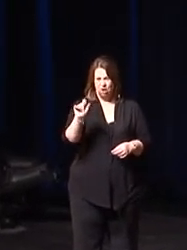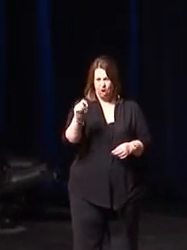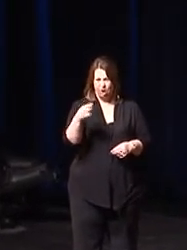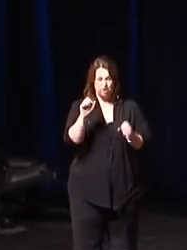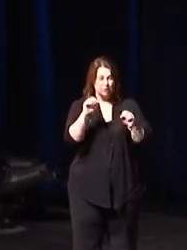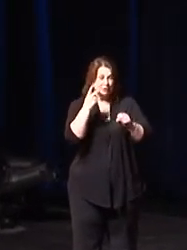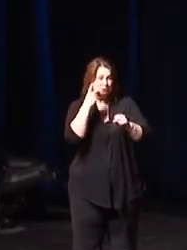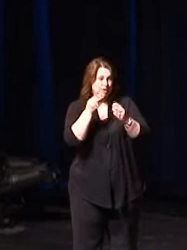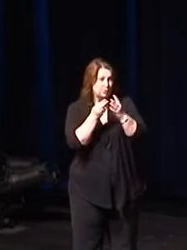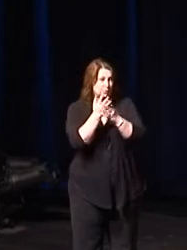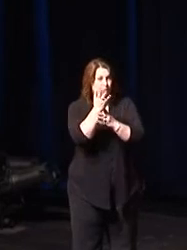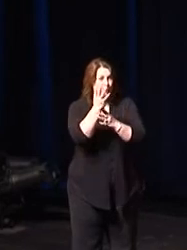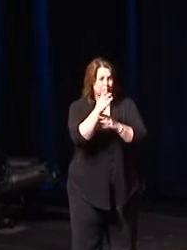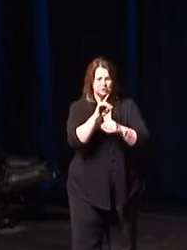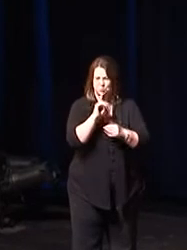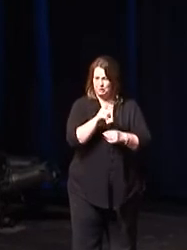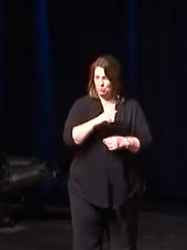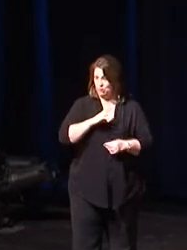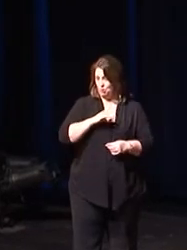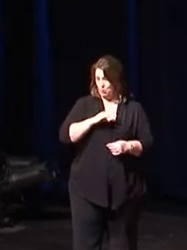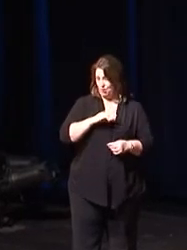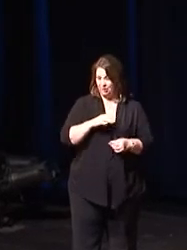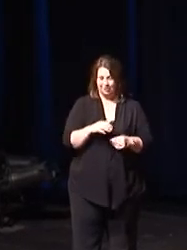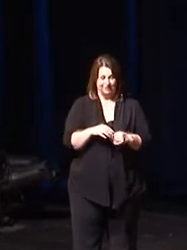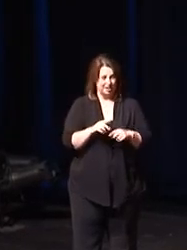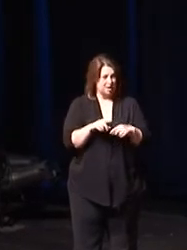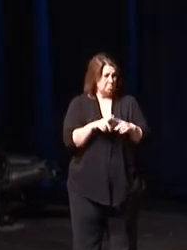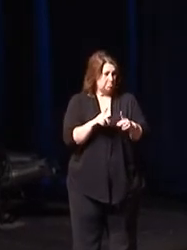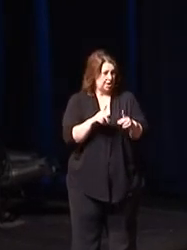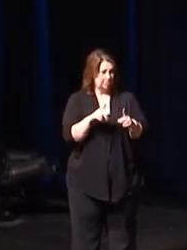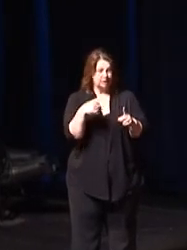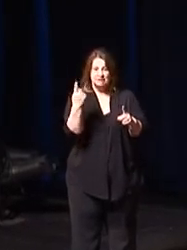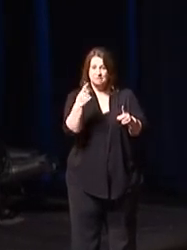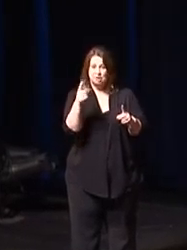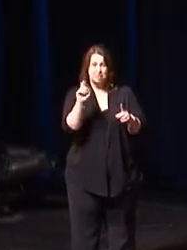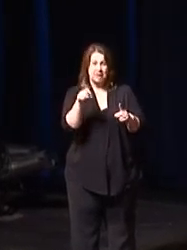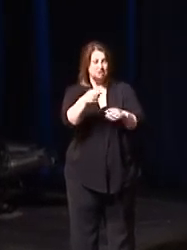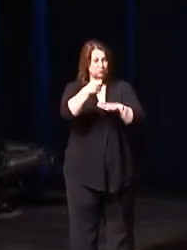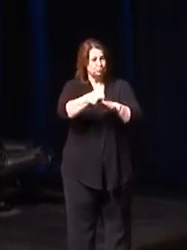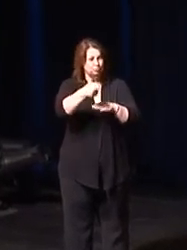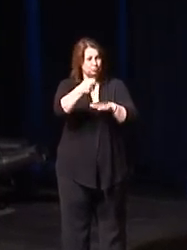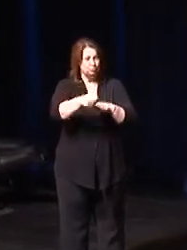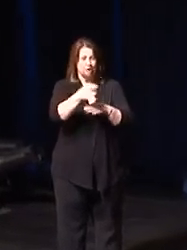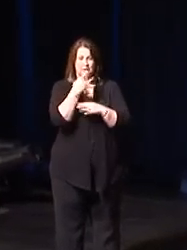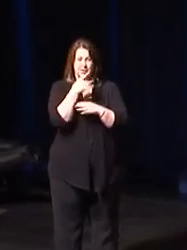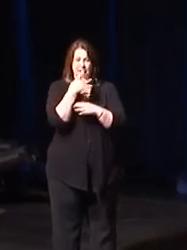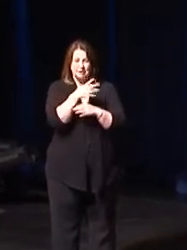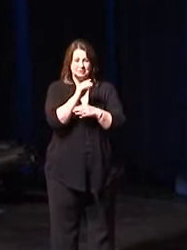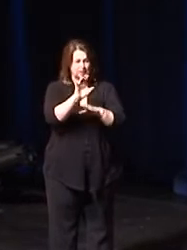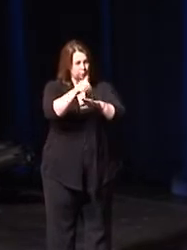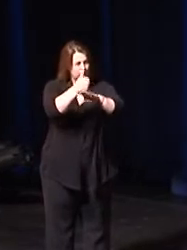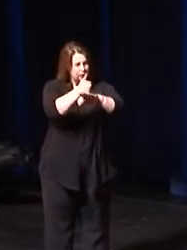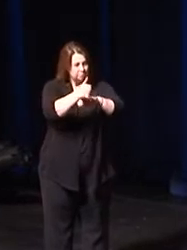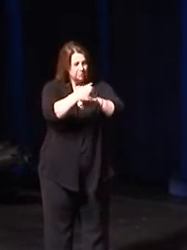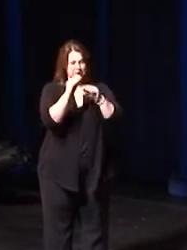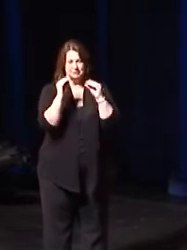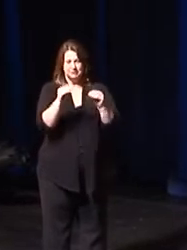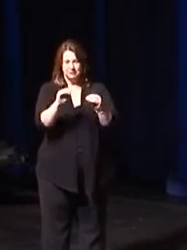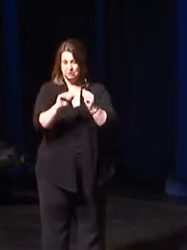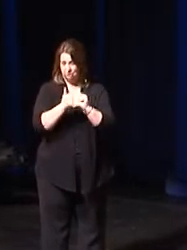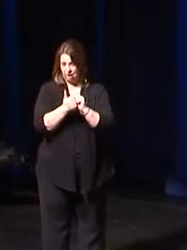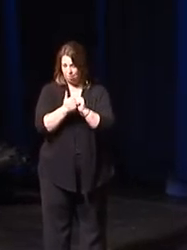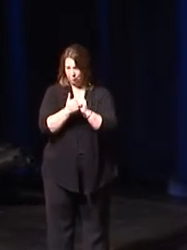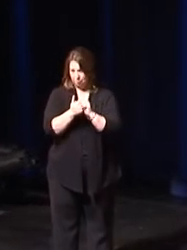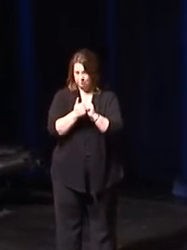it in different ways. It's like really, really super cool. Well, you've got to have somebody who's really into lights that show you how to do that. The thing I've learned on a lot of these